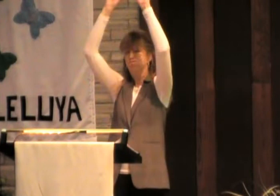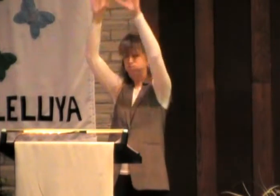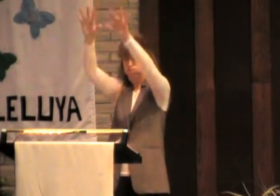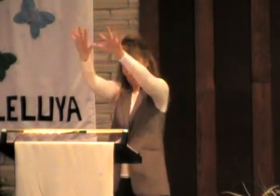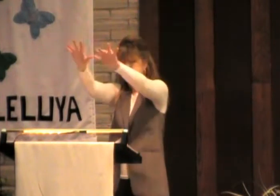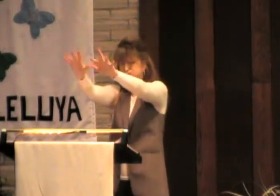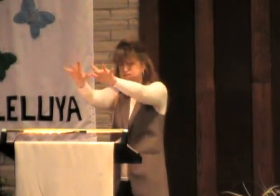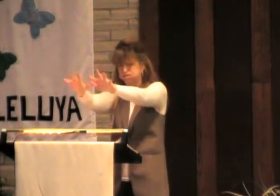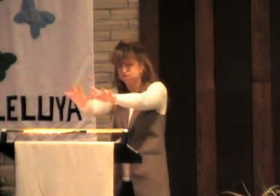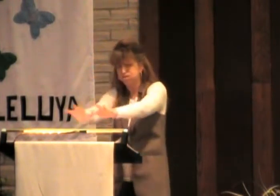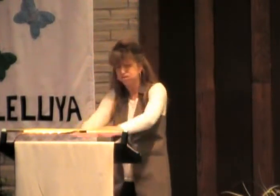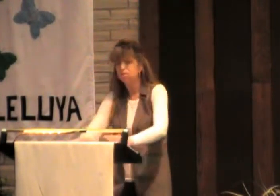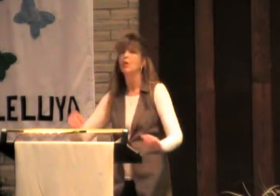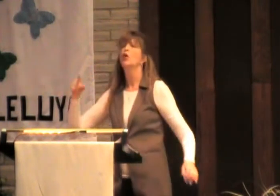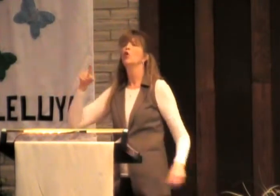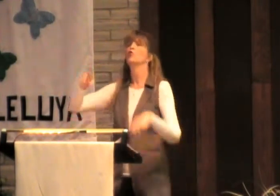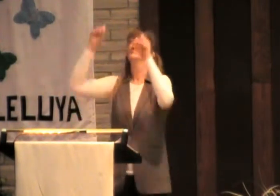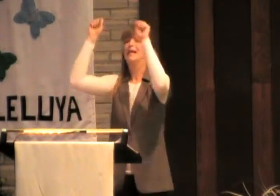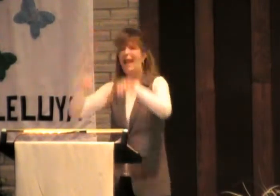his